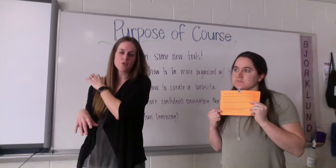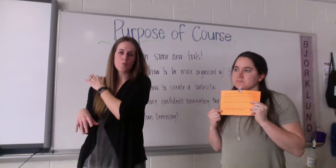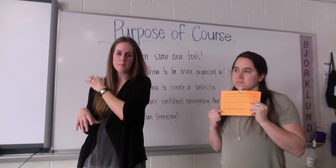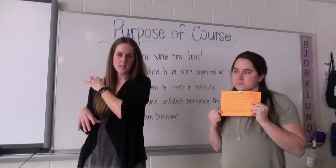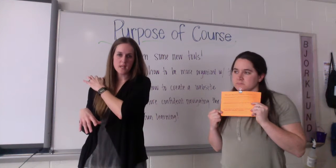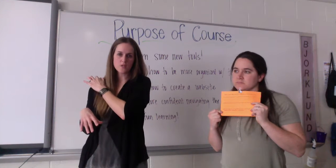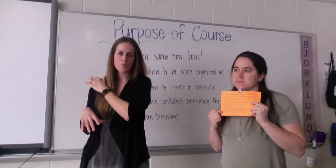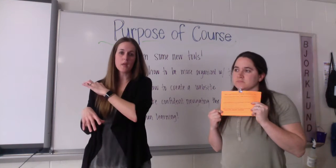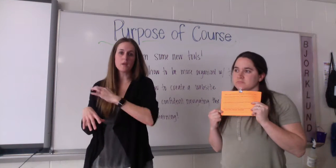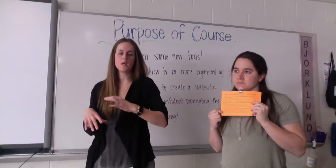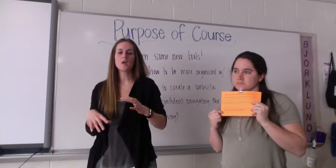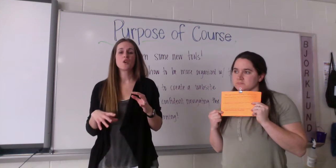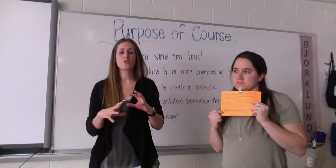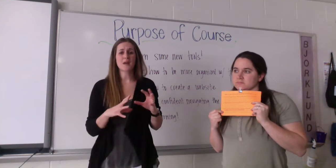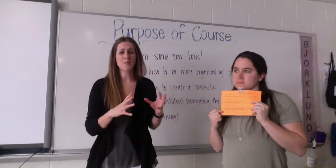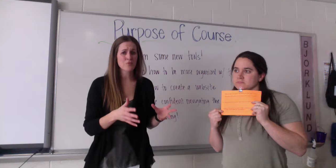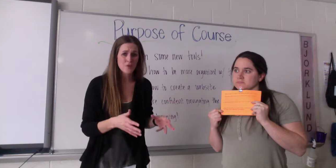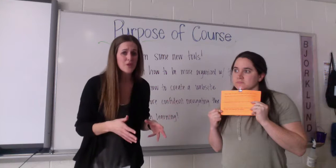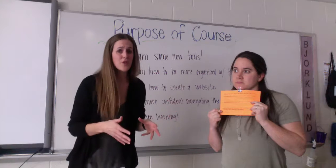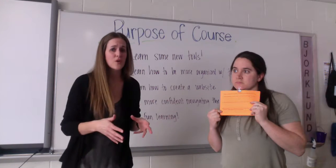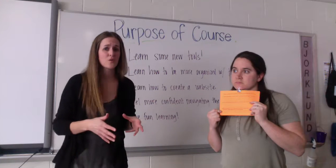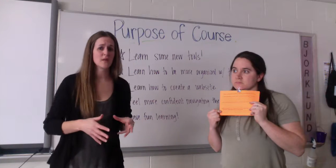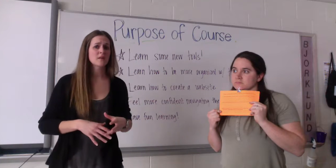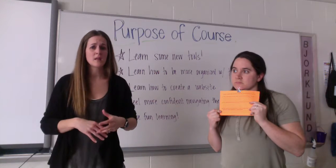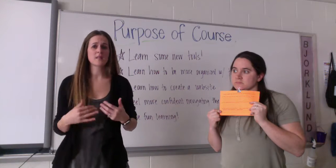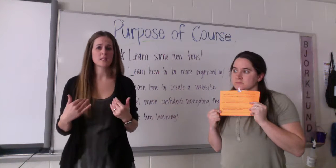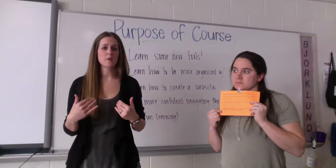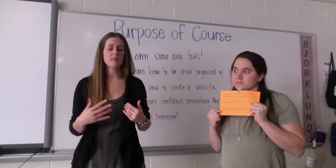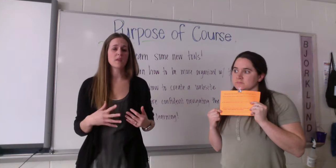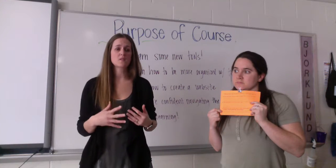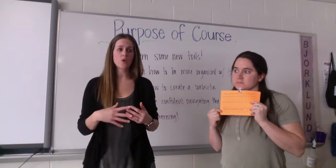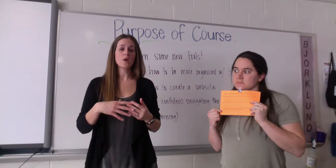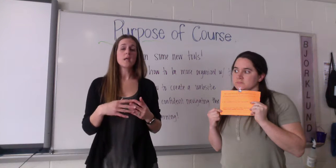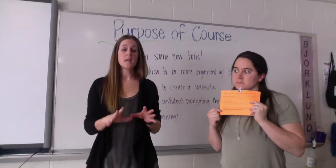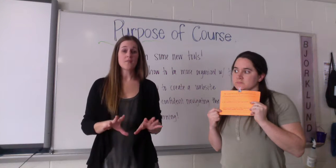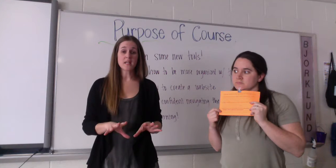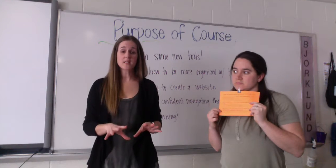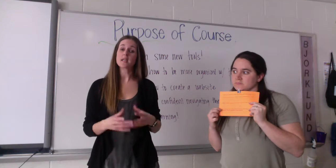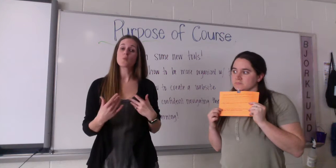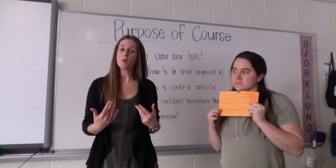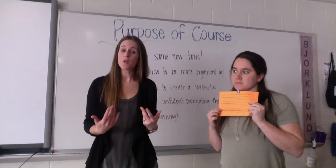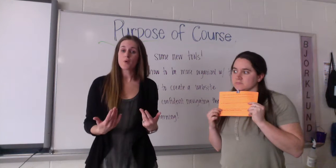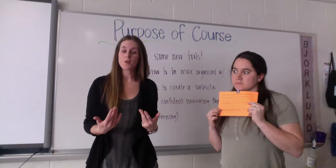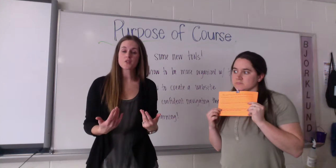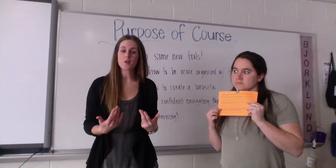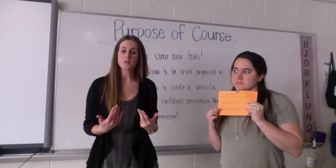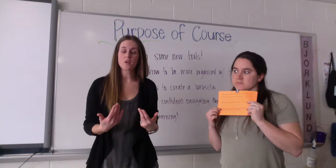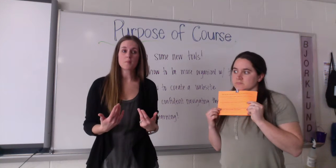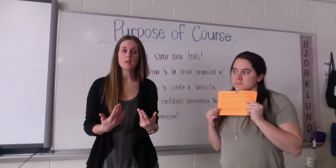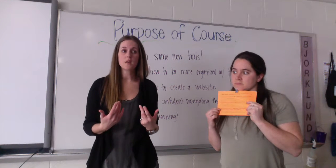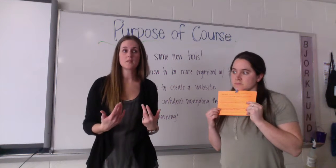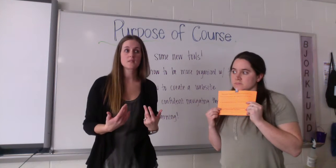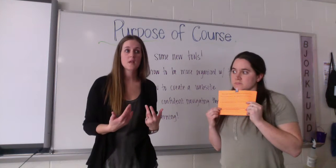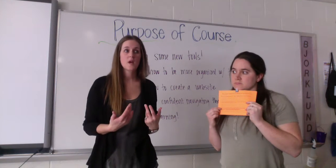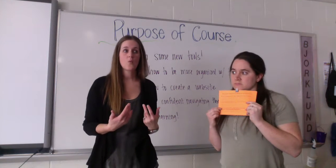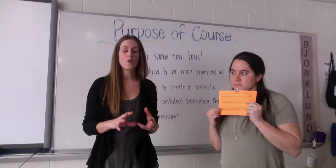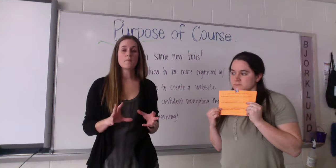or websites? Or maybe you're like, I'm really good at coding. Like, that's my thing. So if that's the case, we want to know where your strengths are, because we